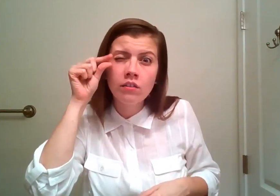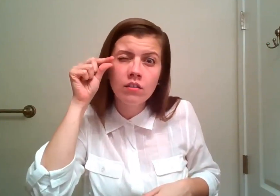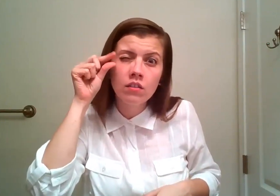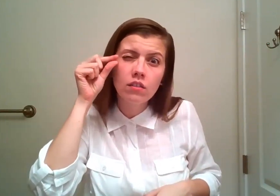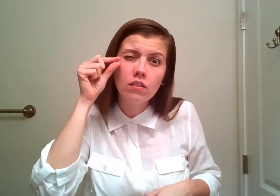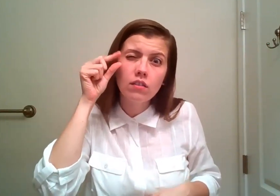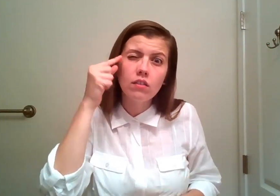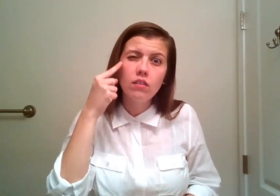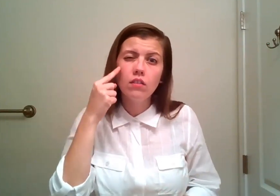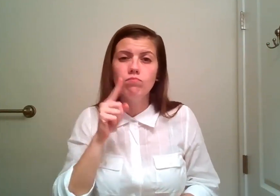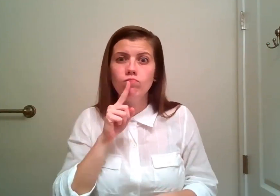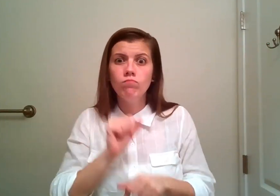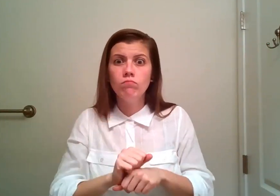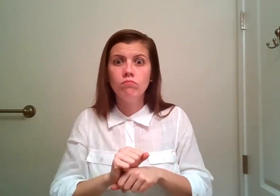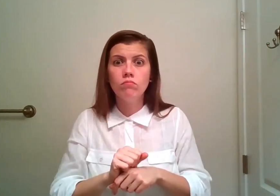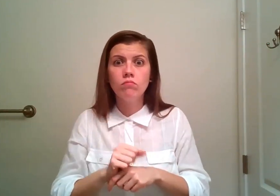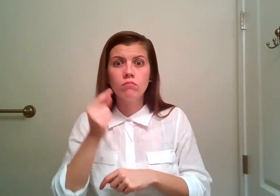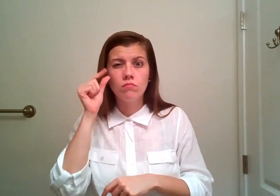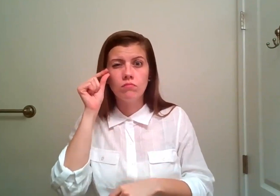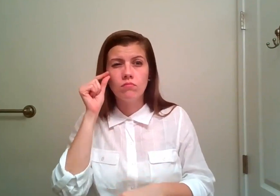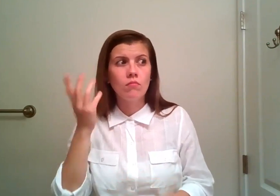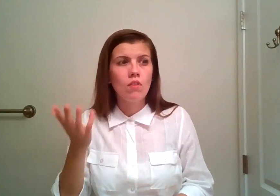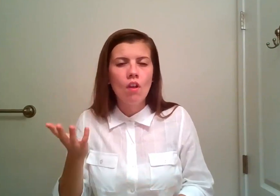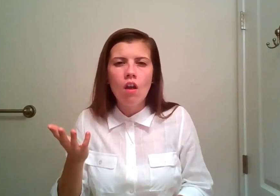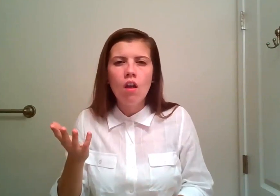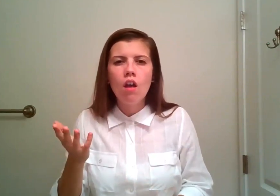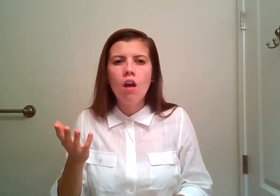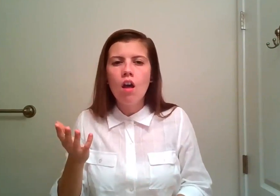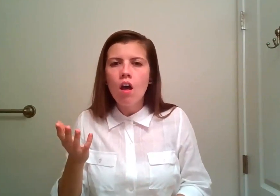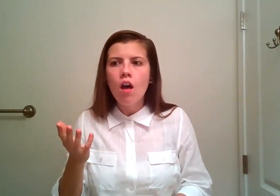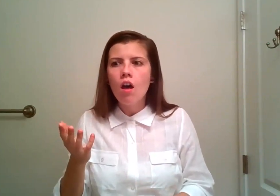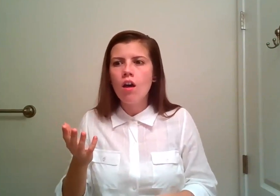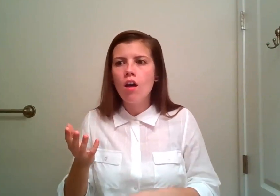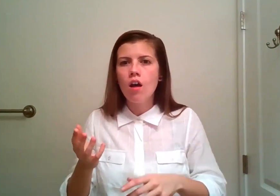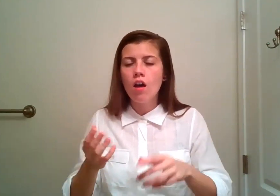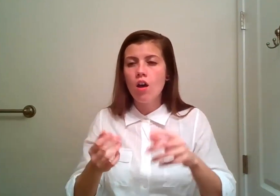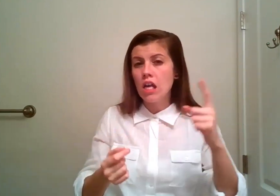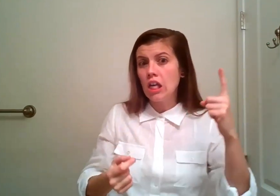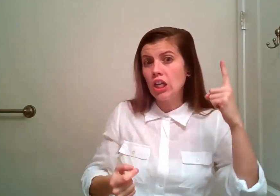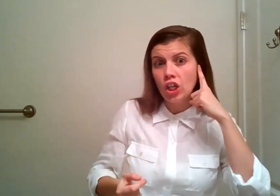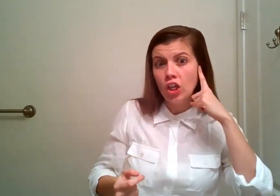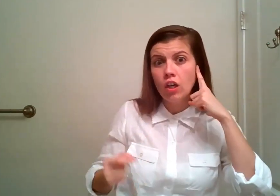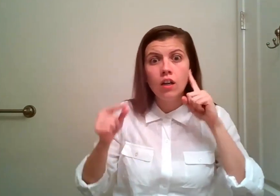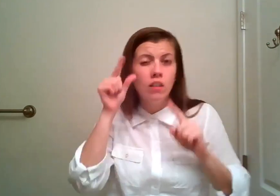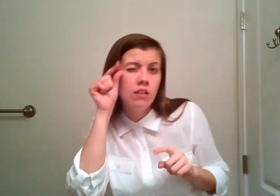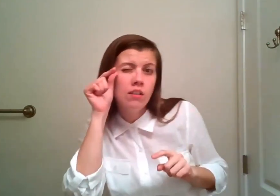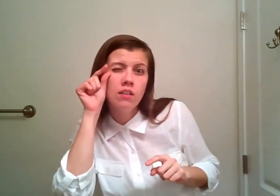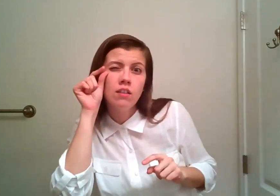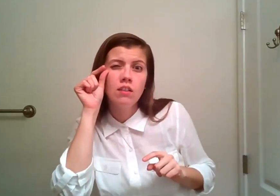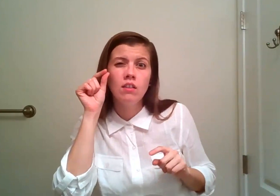started, my eyes started twitching. I was just like, what? What's happening? If